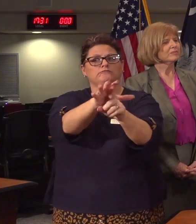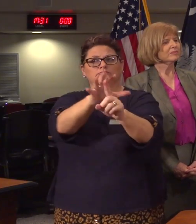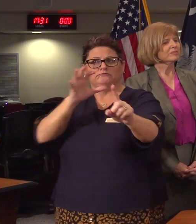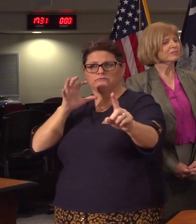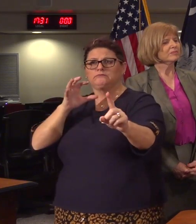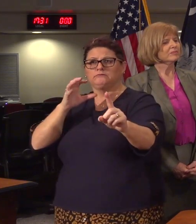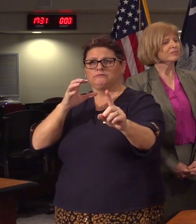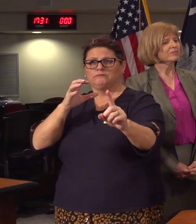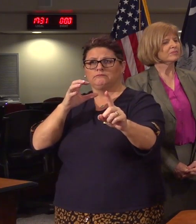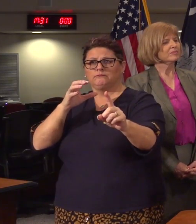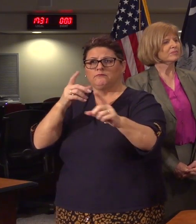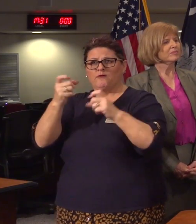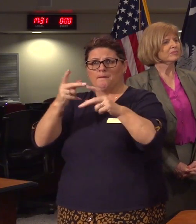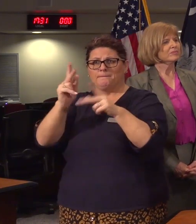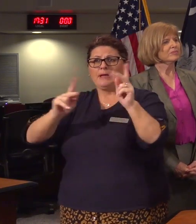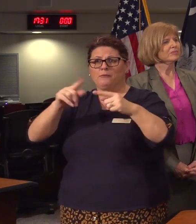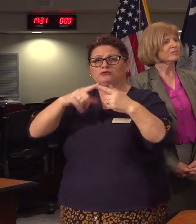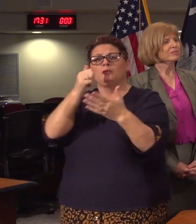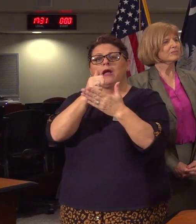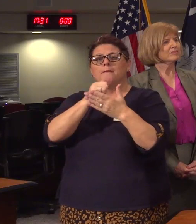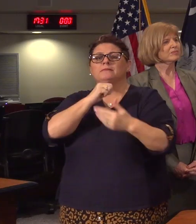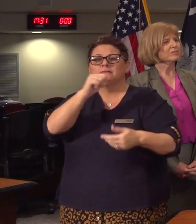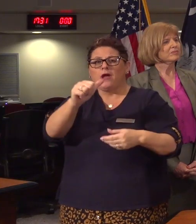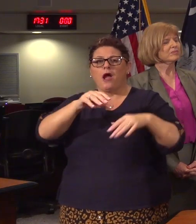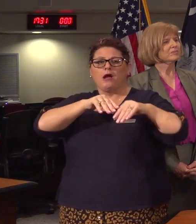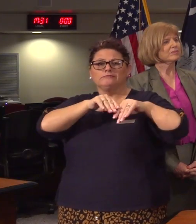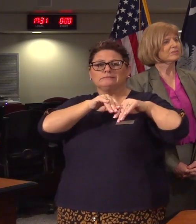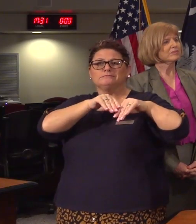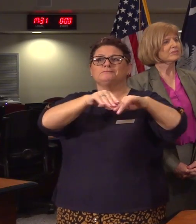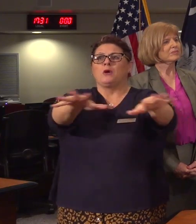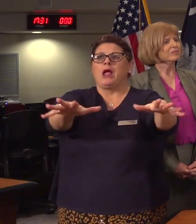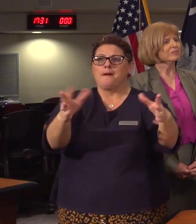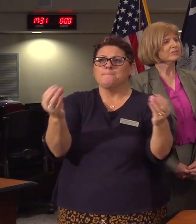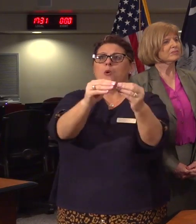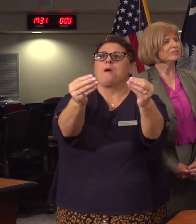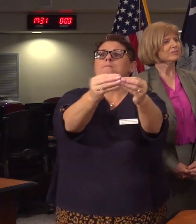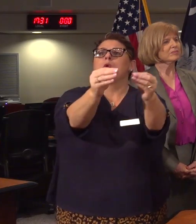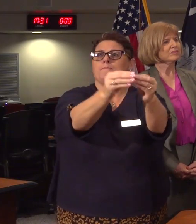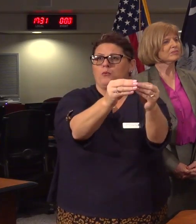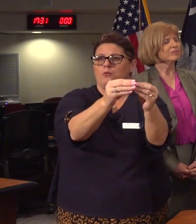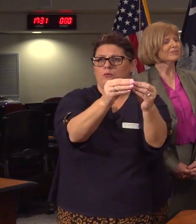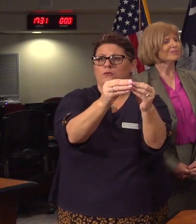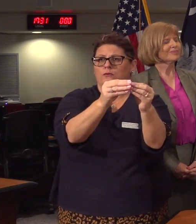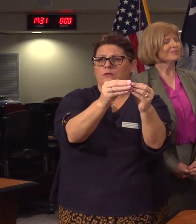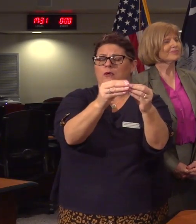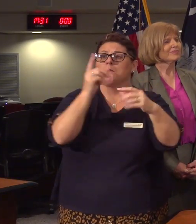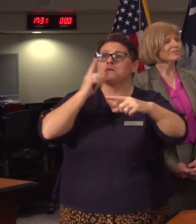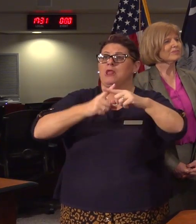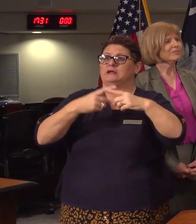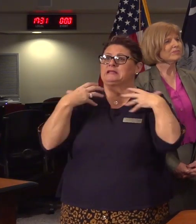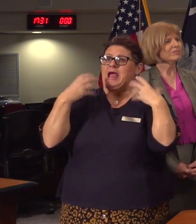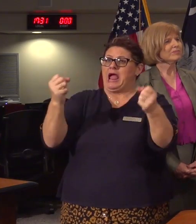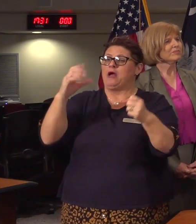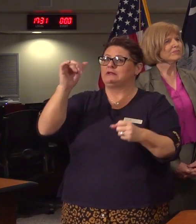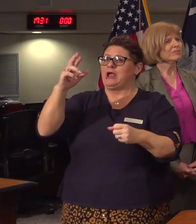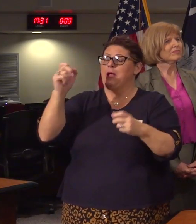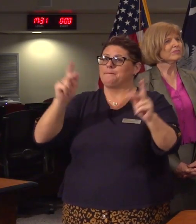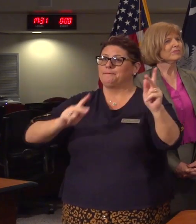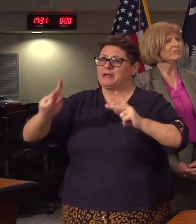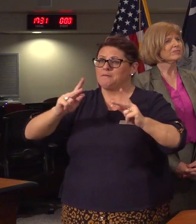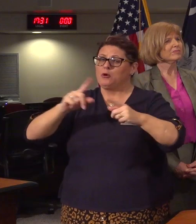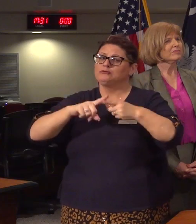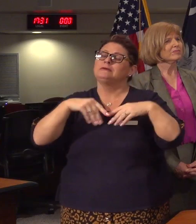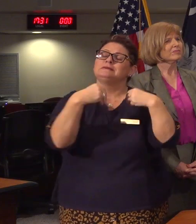distancing, to help slow the spread but not stop it, and to assist healthcare systems in continuing to